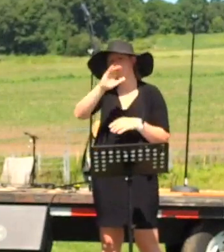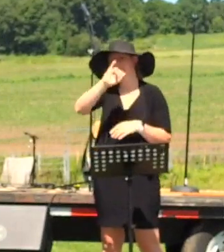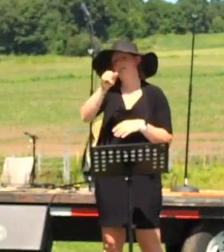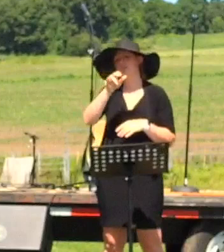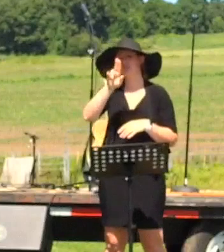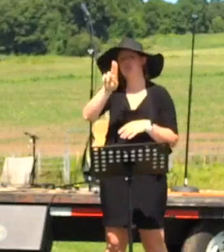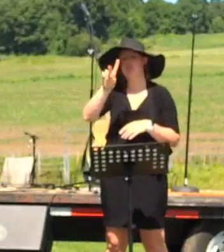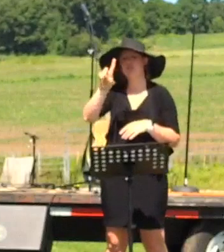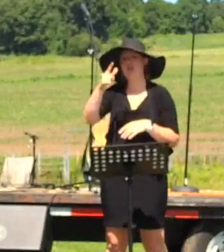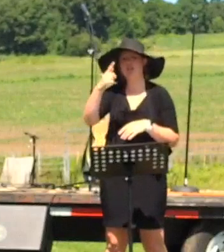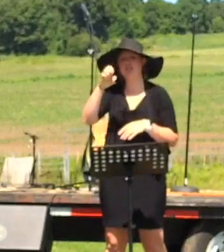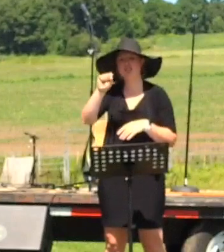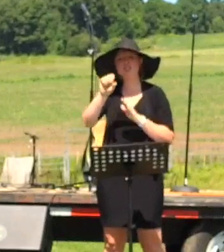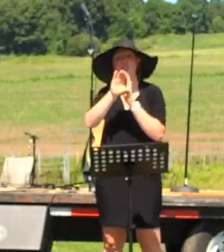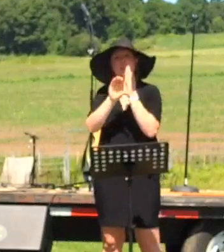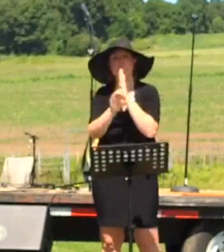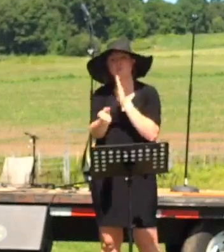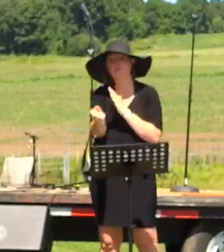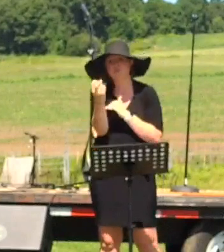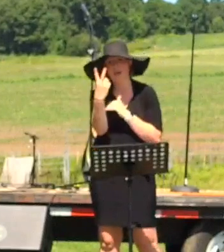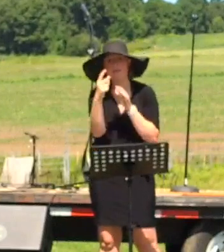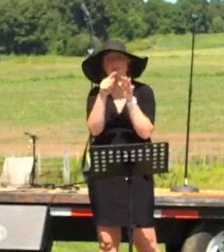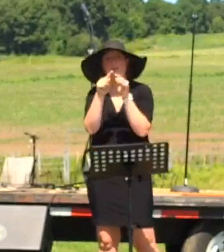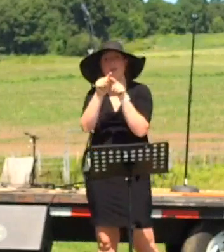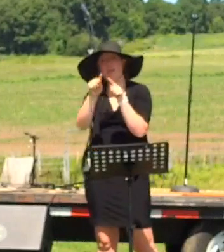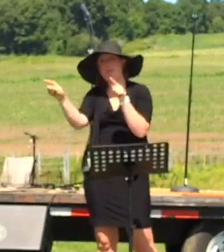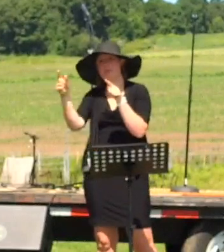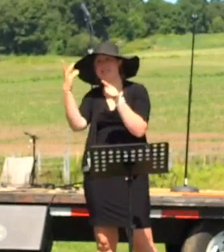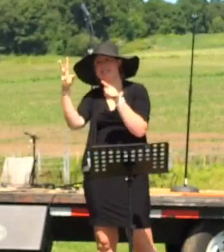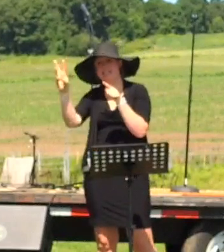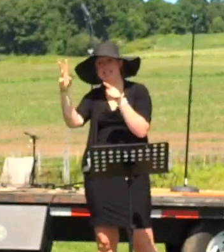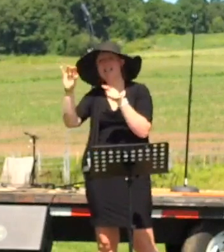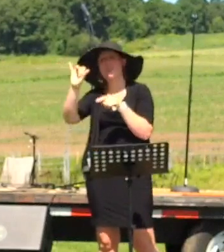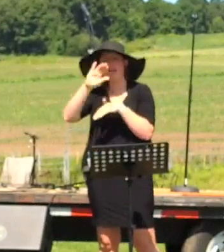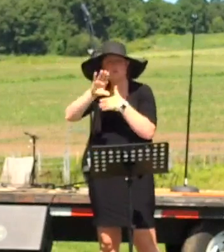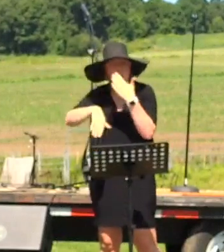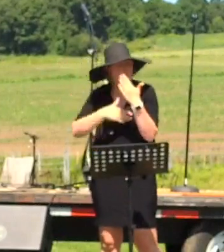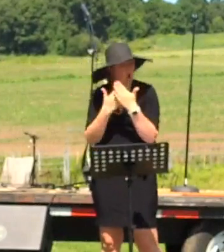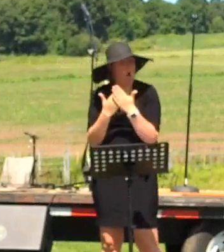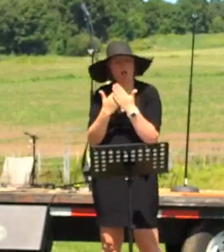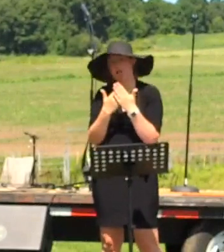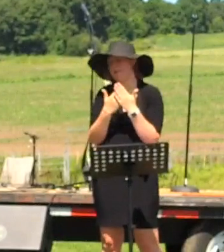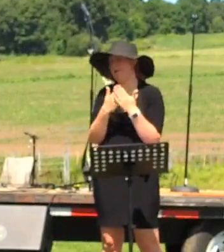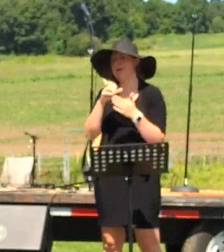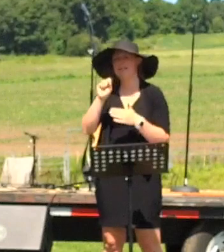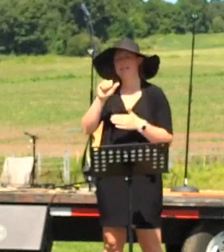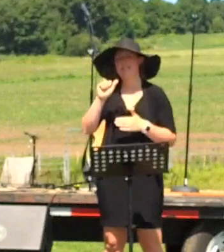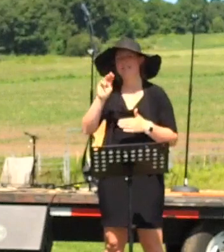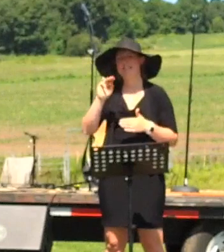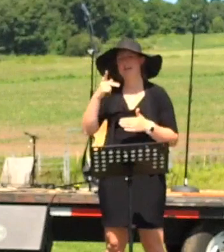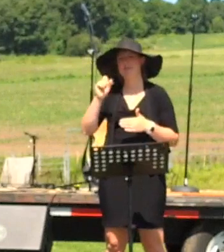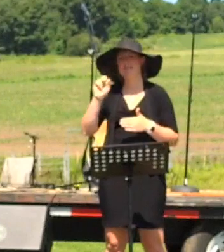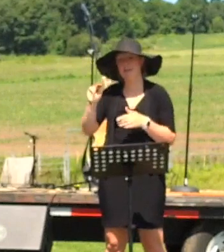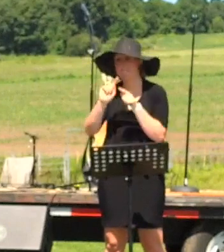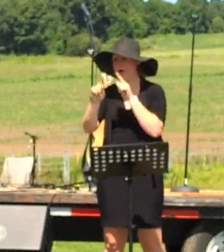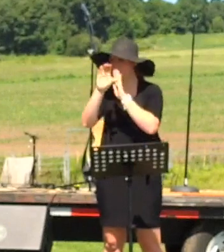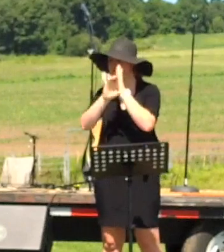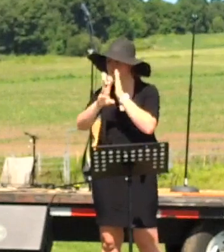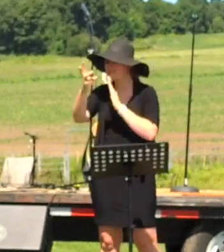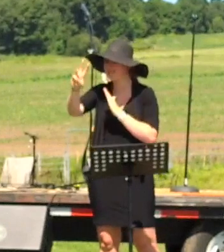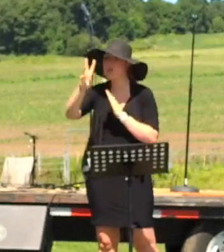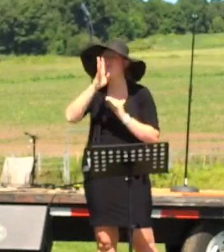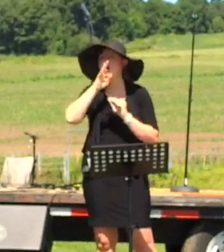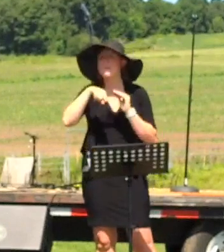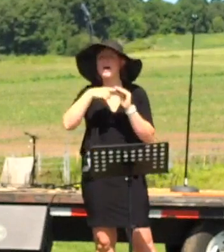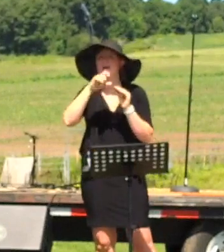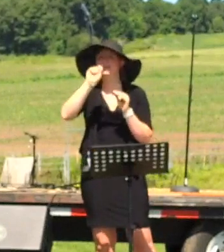there. Judges chapter 12 through 16 is all about Samson. But in chapter 16, we hear about Samson